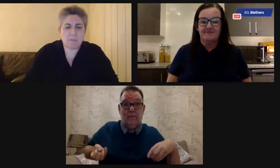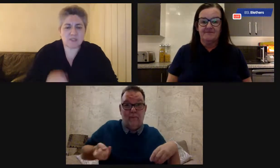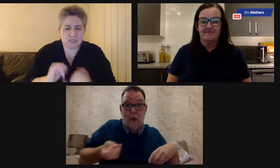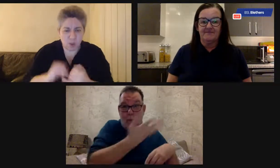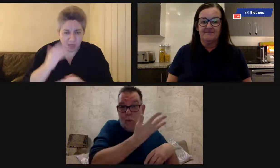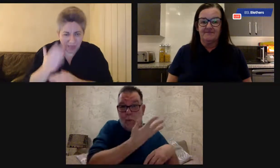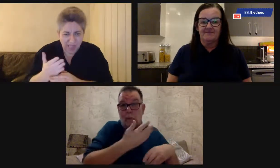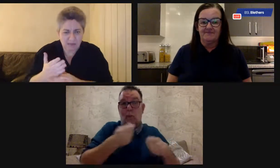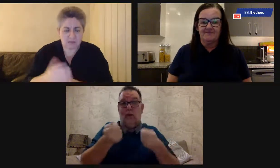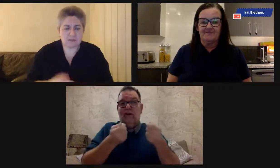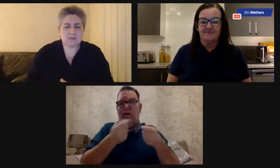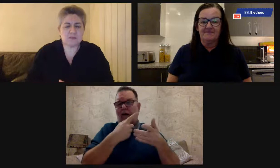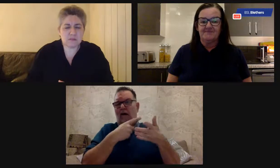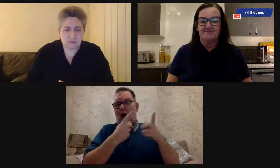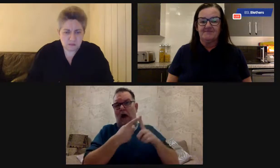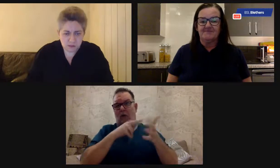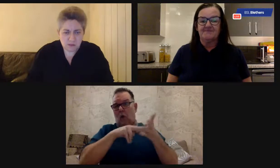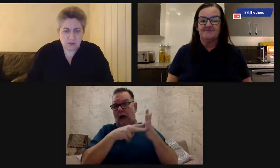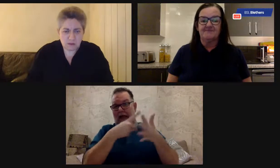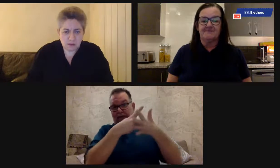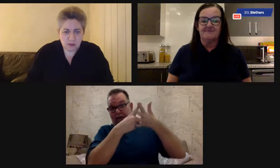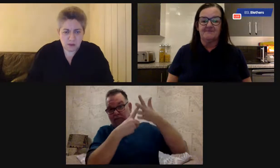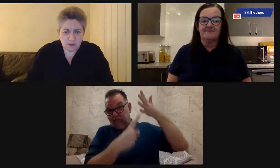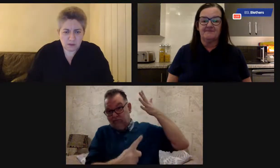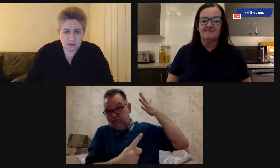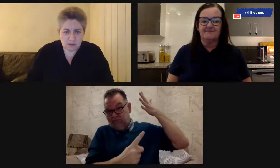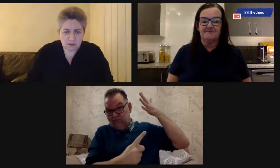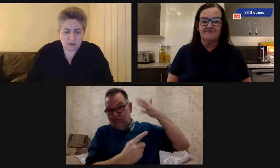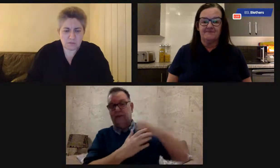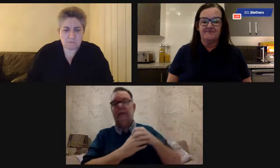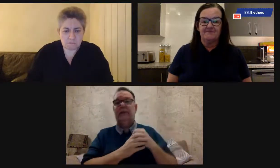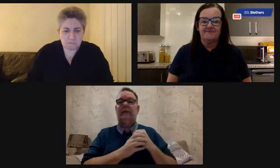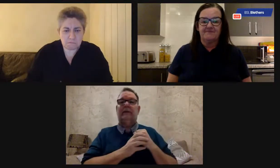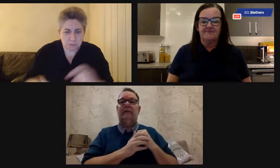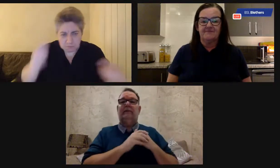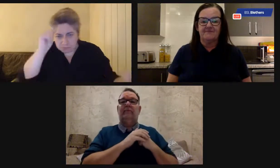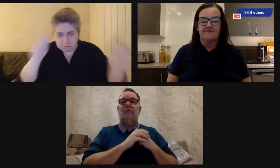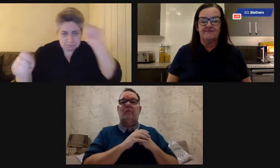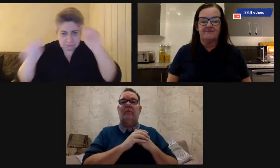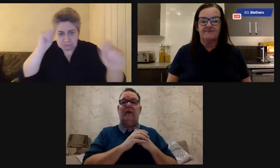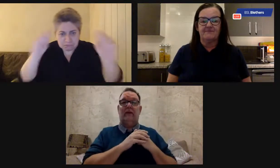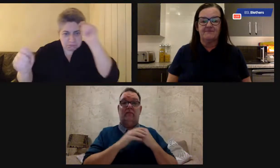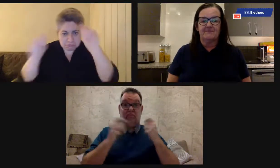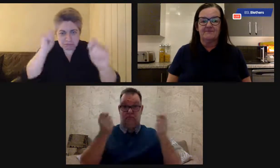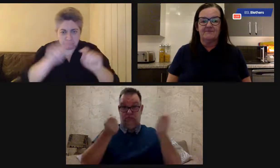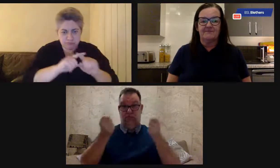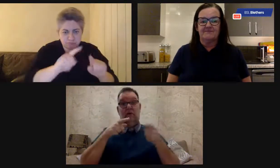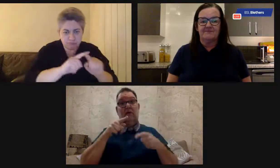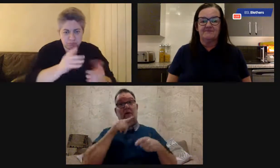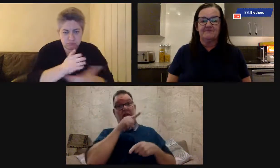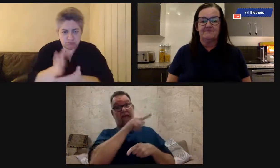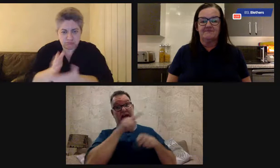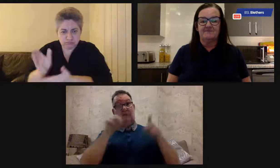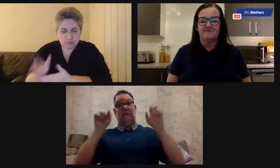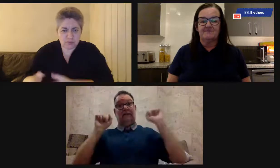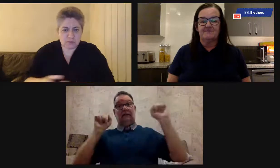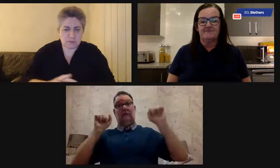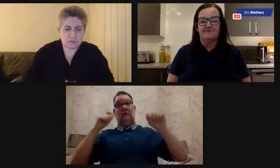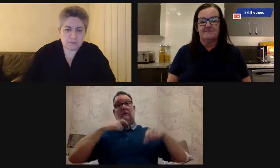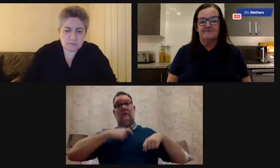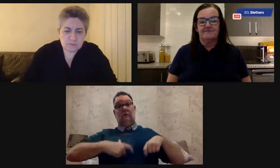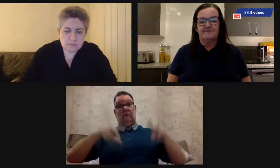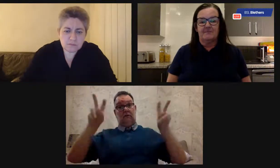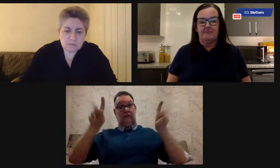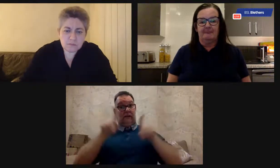for many different clubs. As I said, he was in the bowling convener and lots of other organisations. He gave up his time. So yeah,